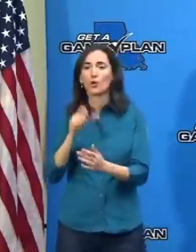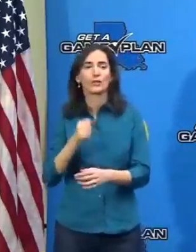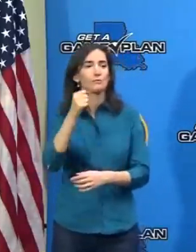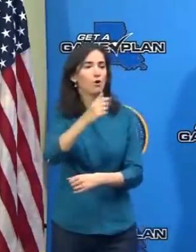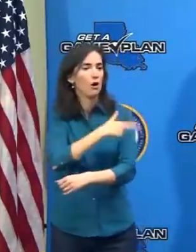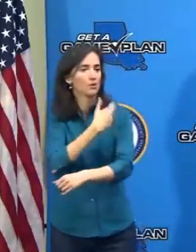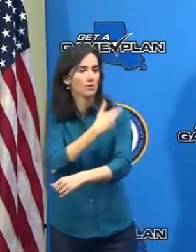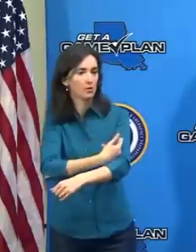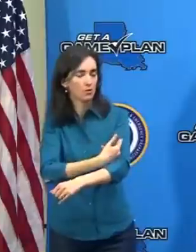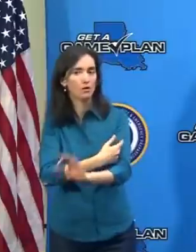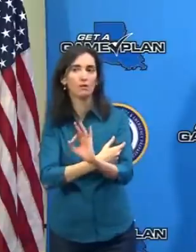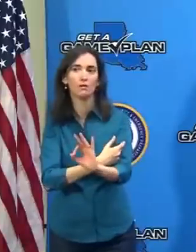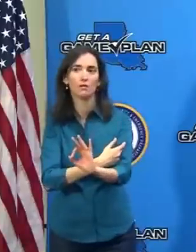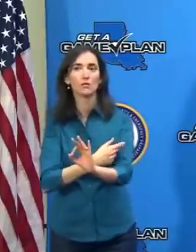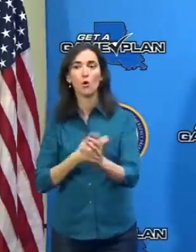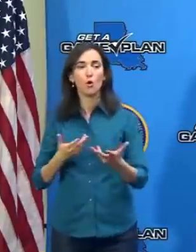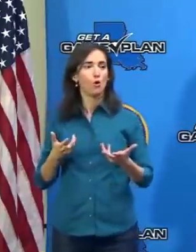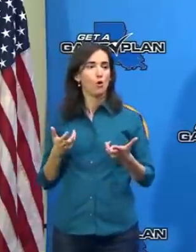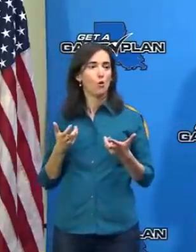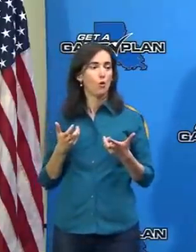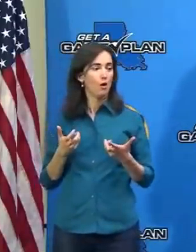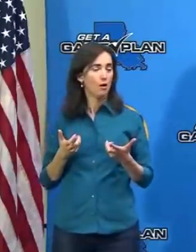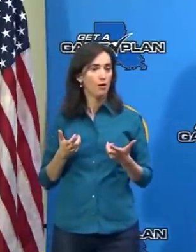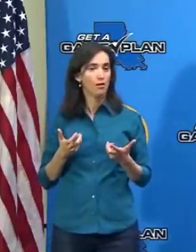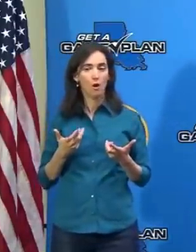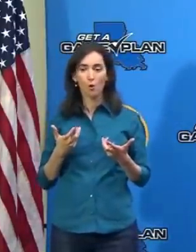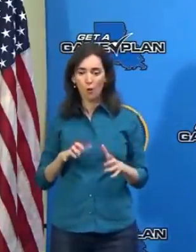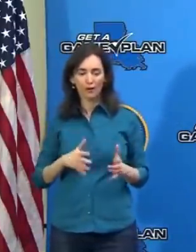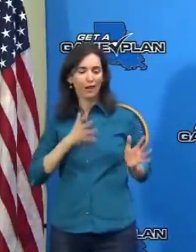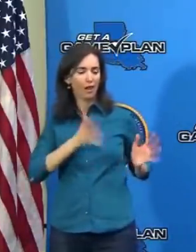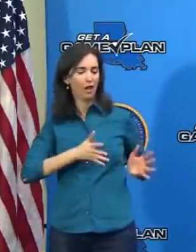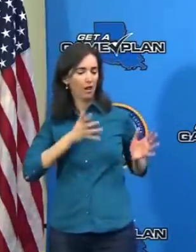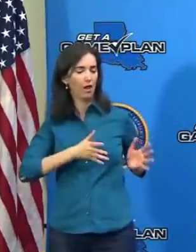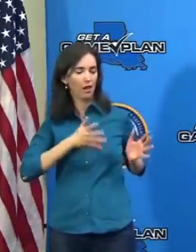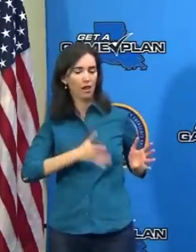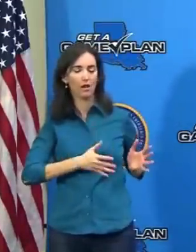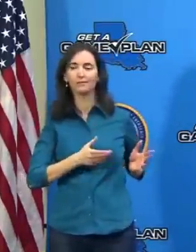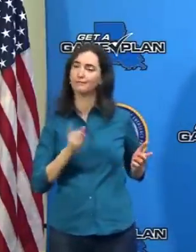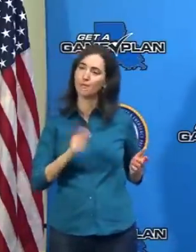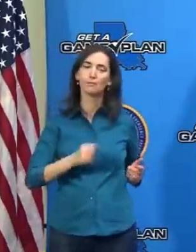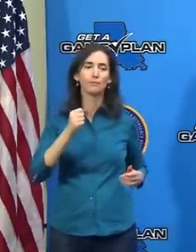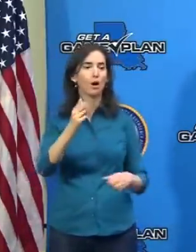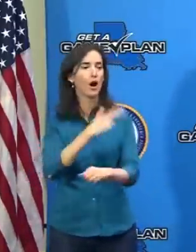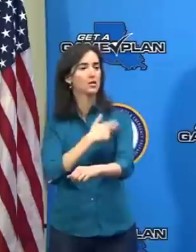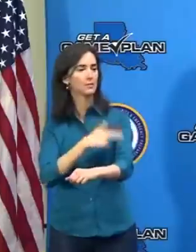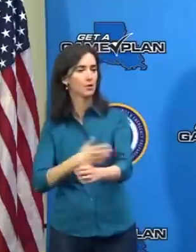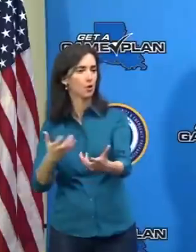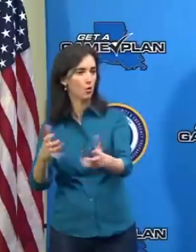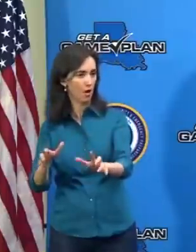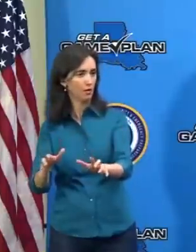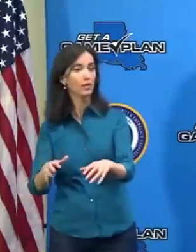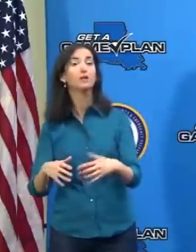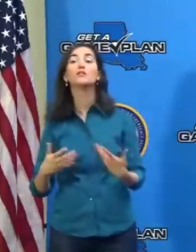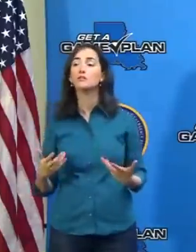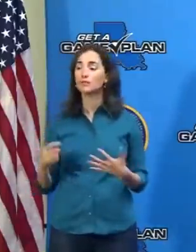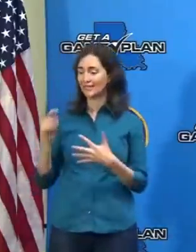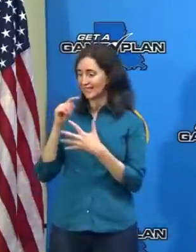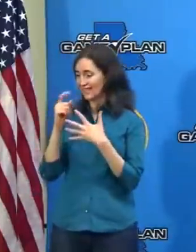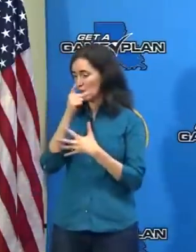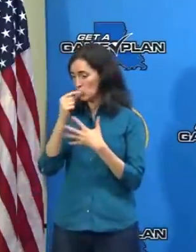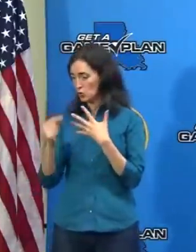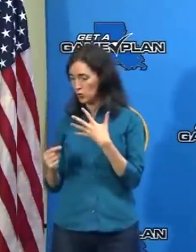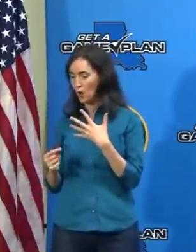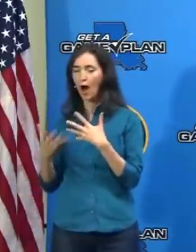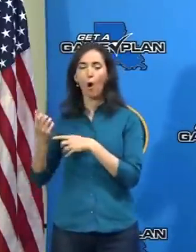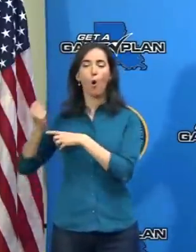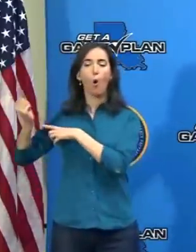be interrupted unduly and for too long after the storm. So we're going to have to stand that back up. There are